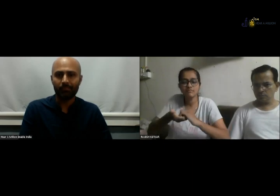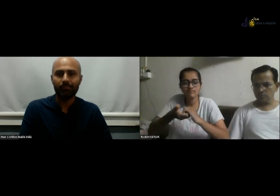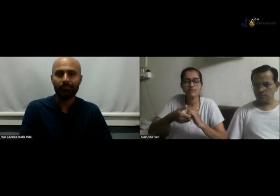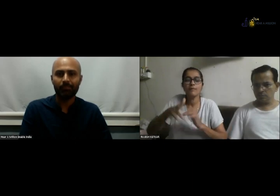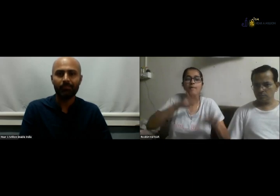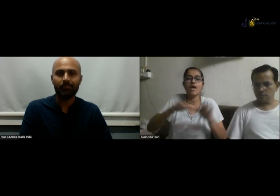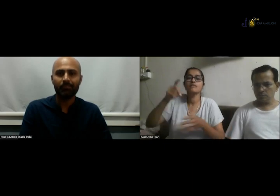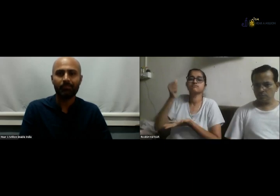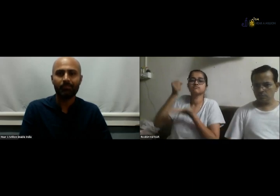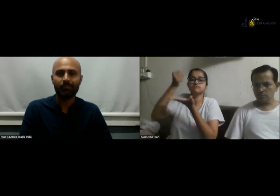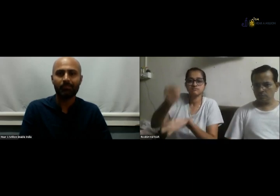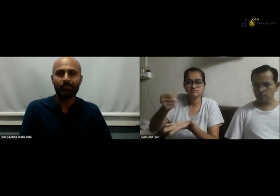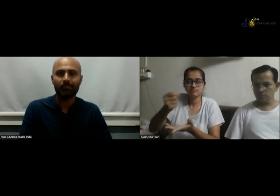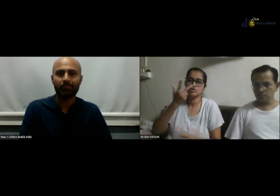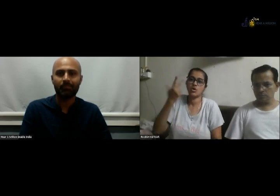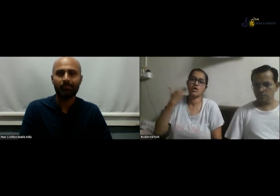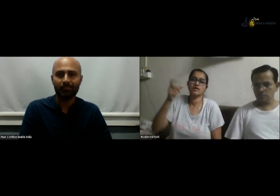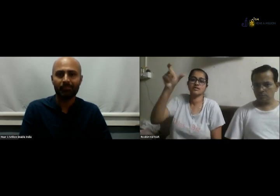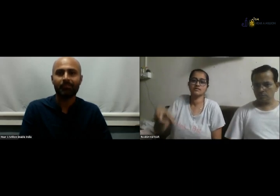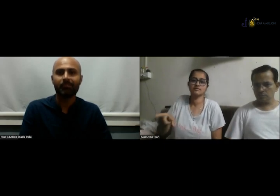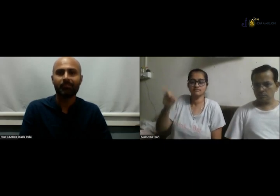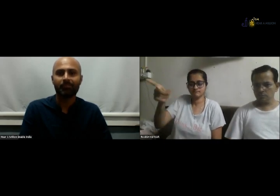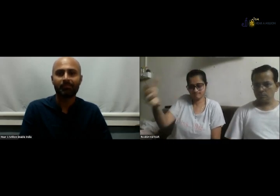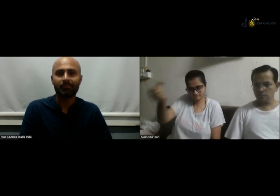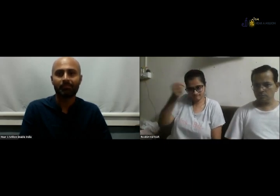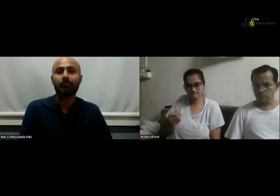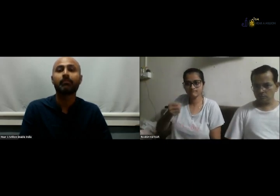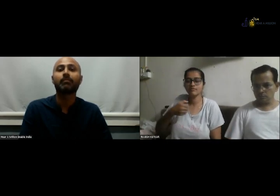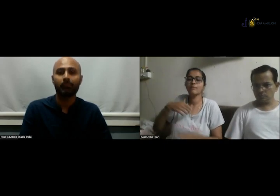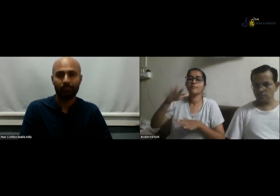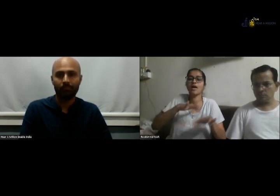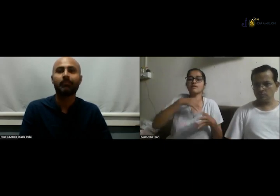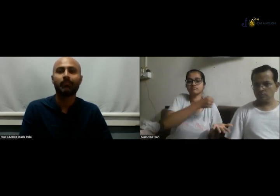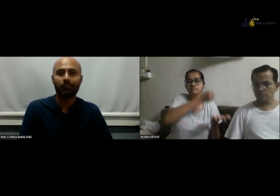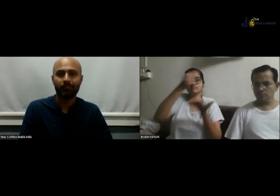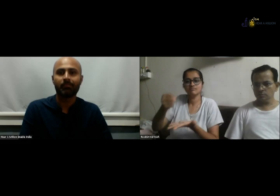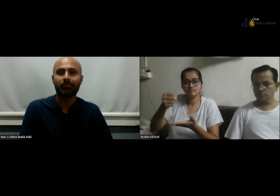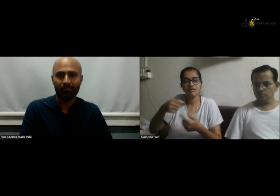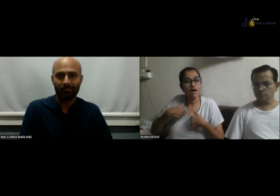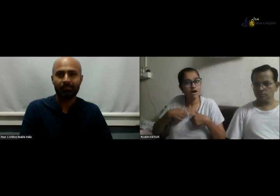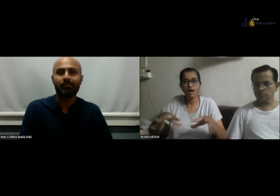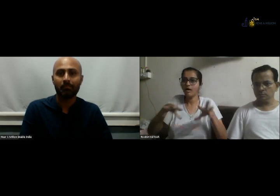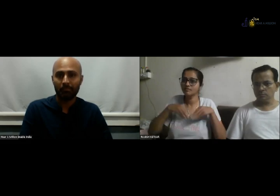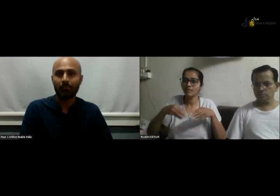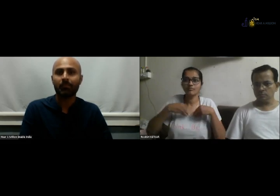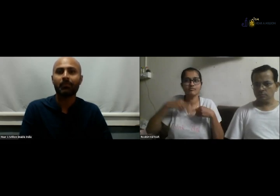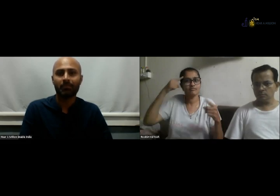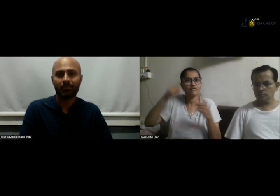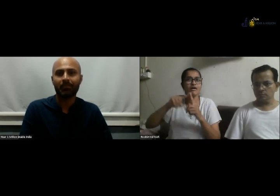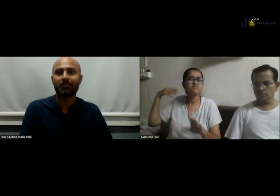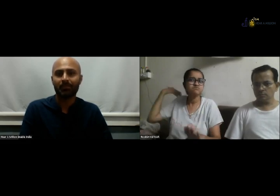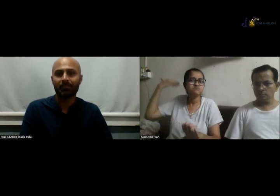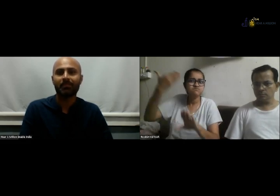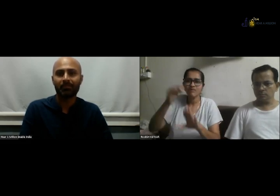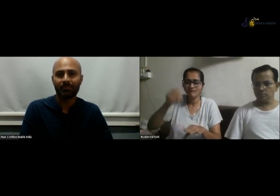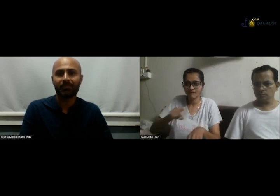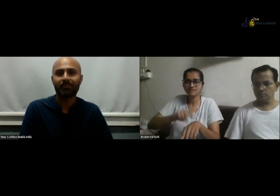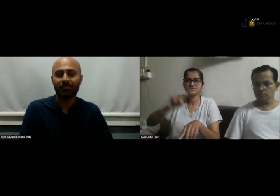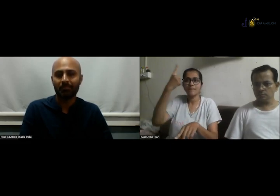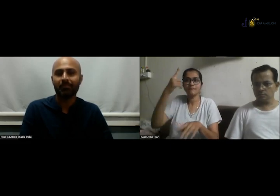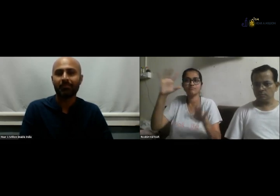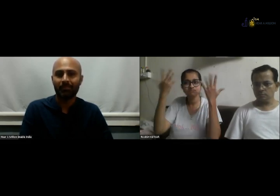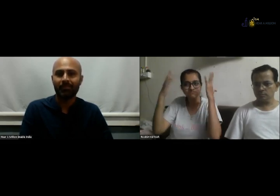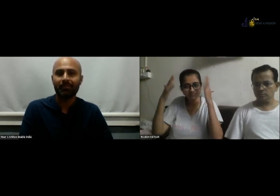couldn't believe himself, and he wanted to collaborate. He wanted to give a fund to Sudamni so that we could get the funds and all.